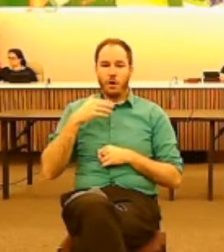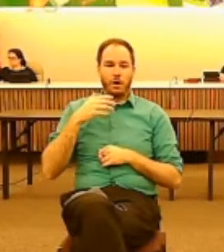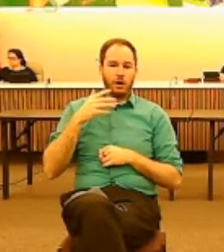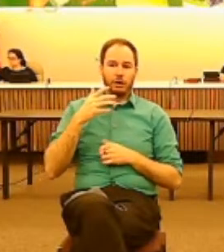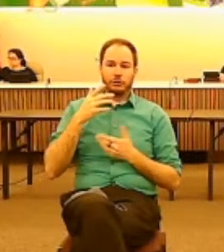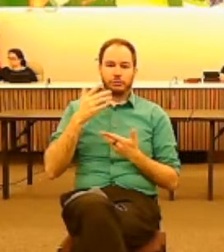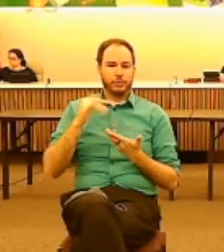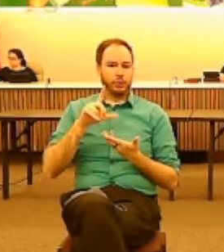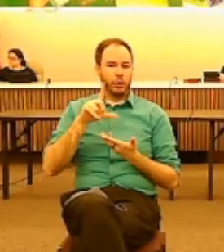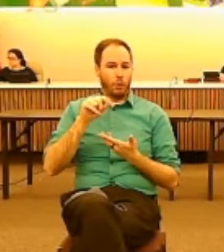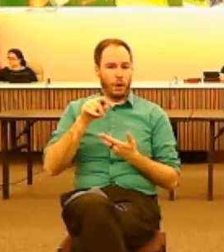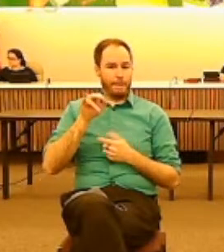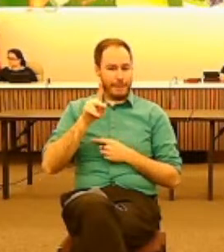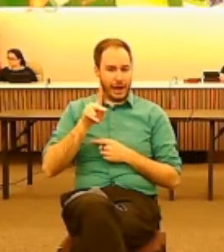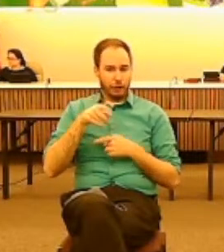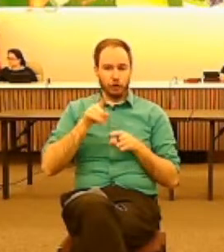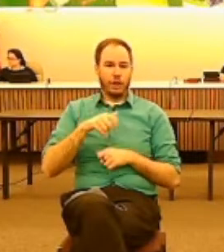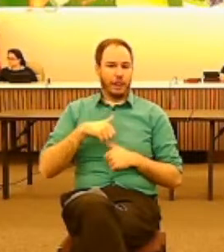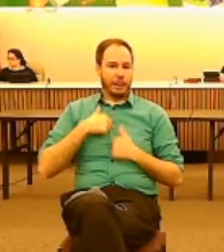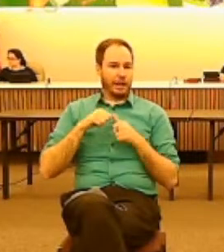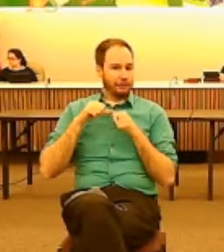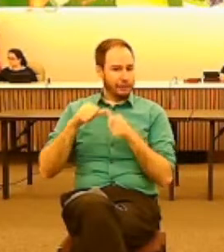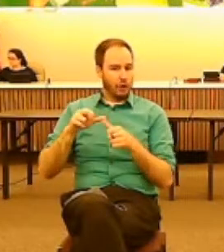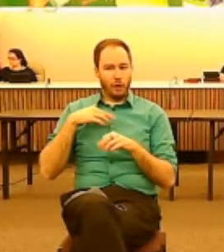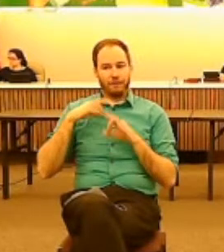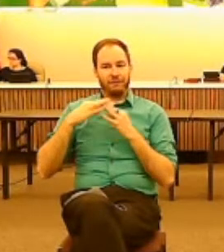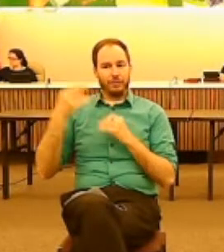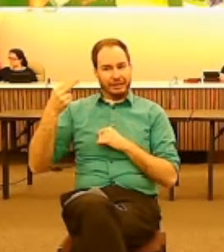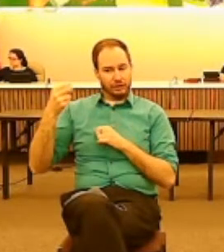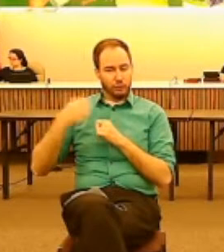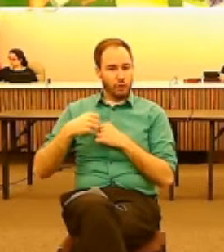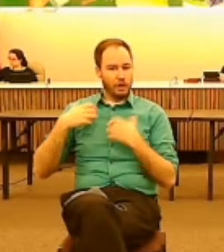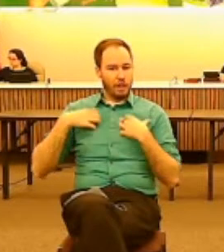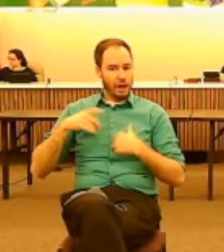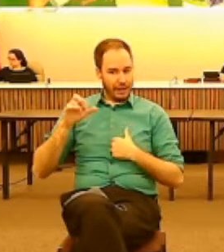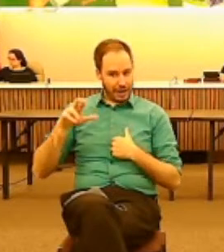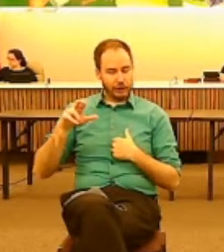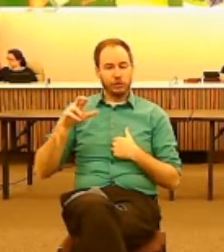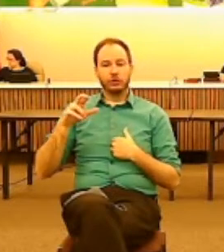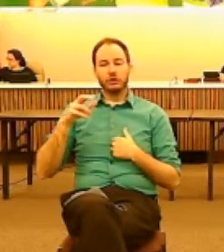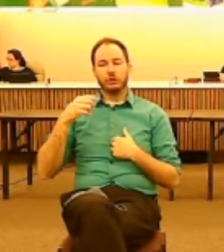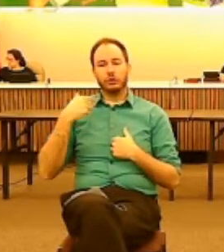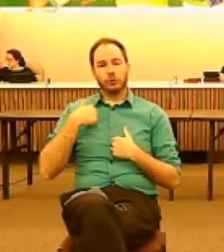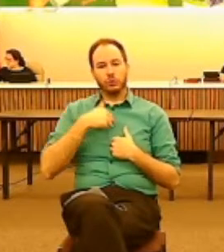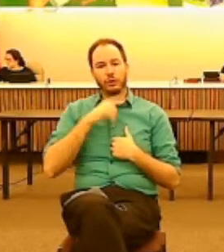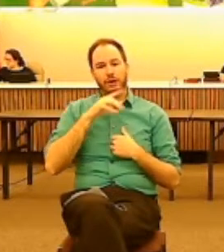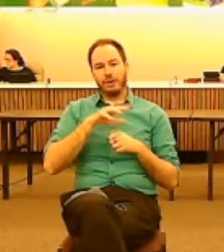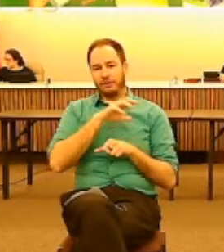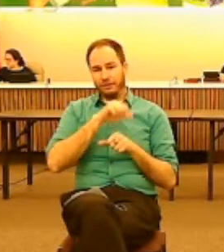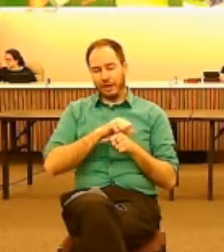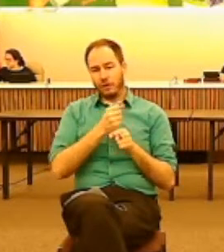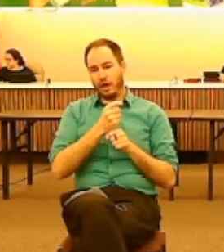in their lifetime, or those with a family history of lung cancer. And whereas scheduled